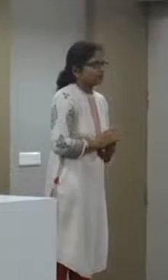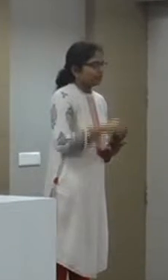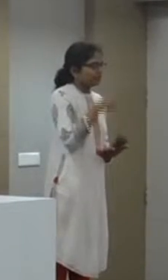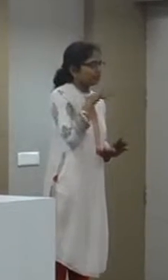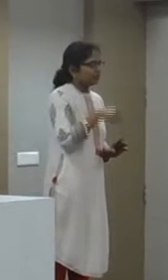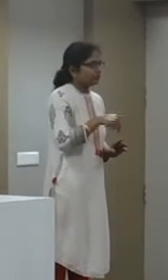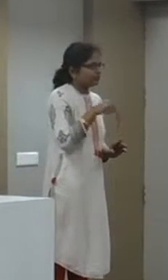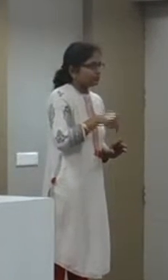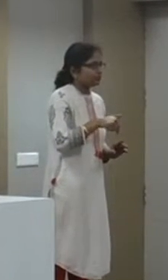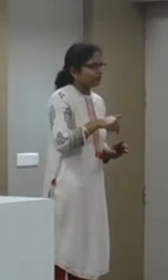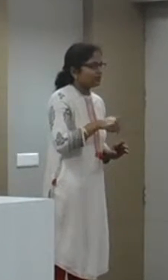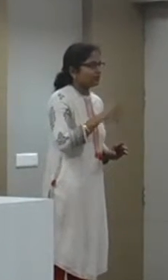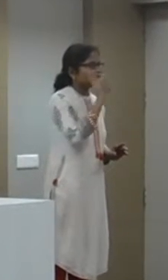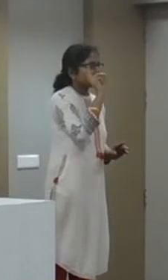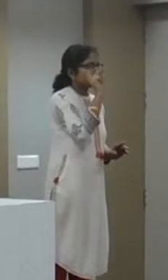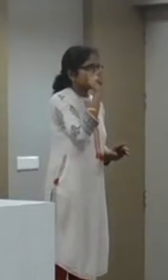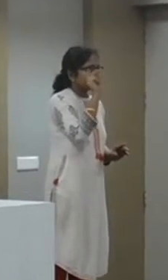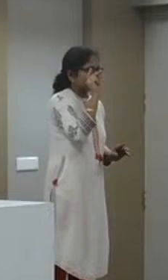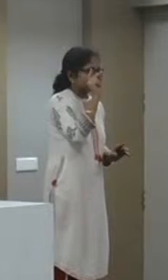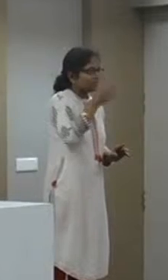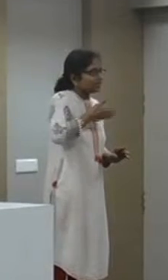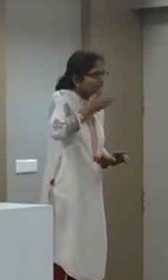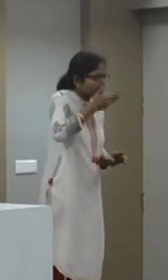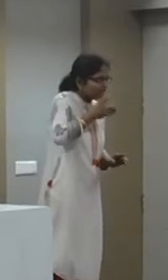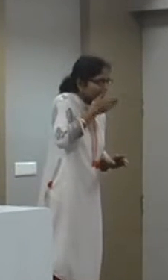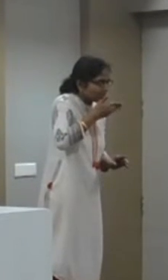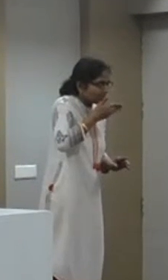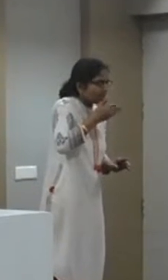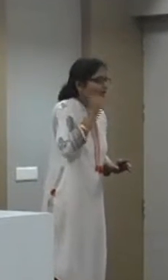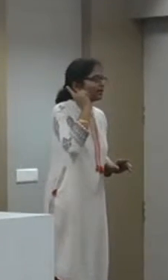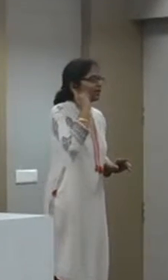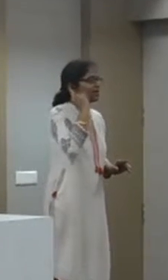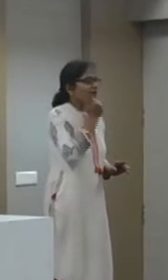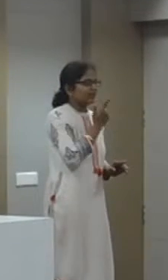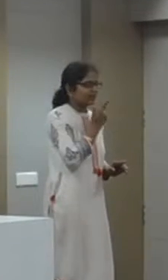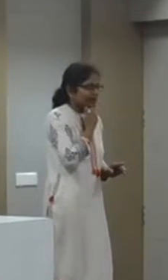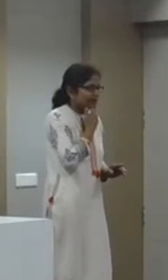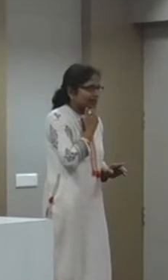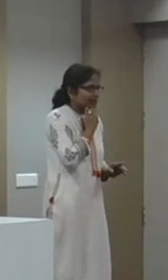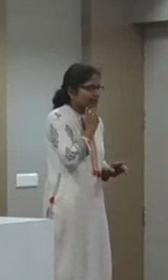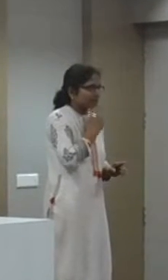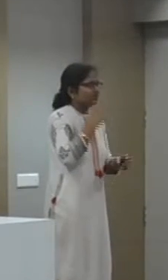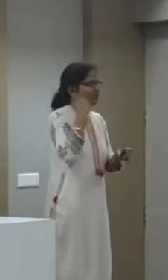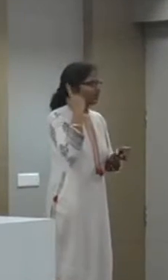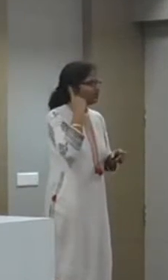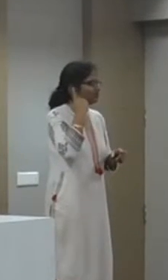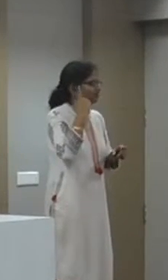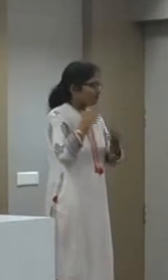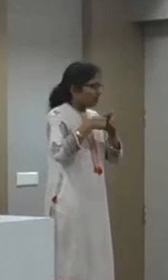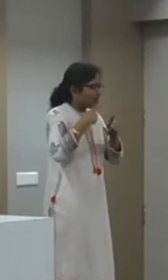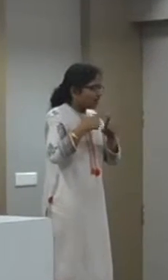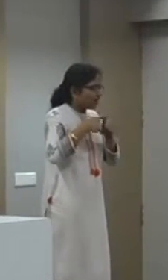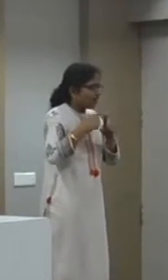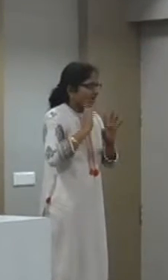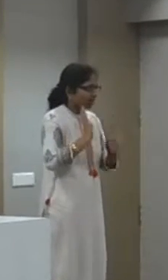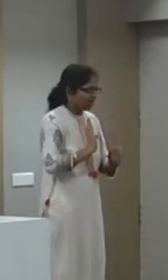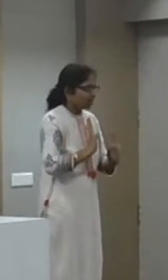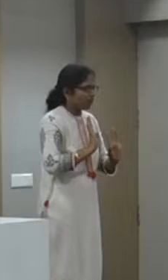Today, this is our second training for deaf and hard of hearing voters.